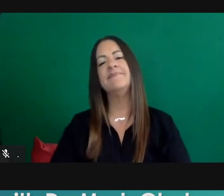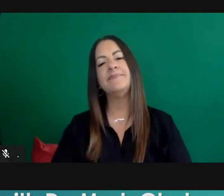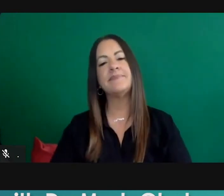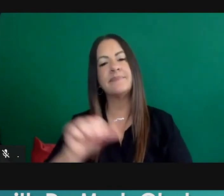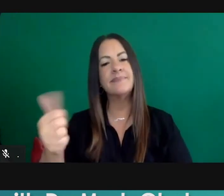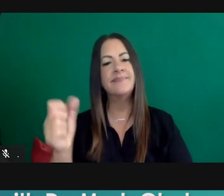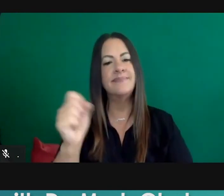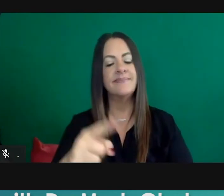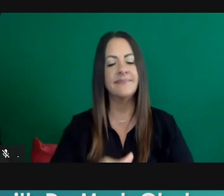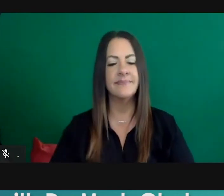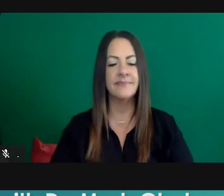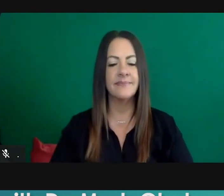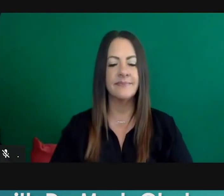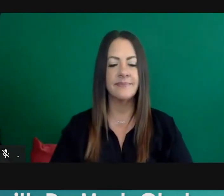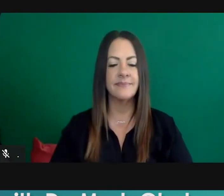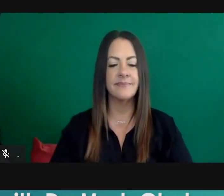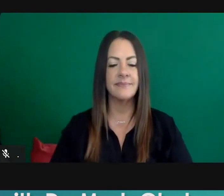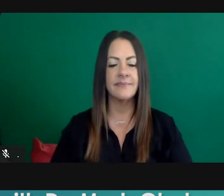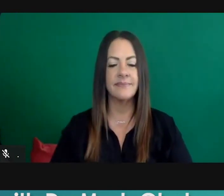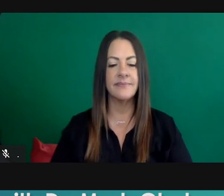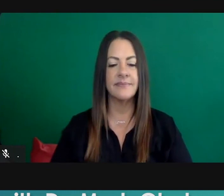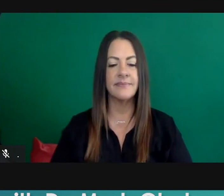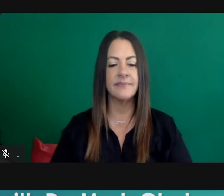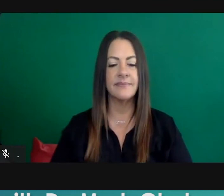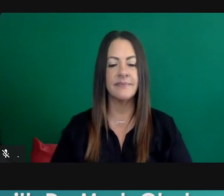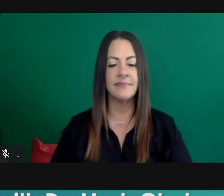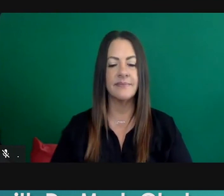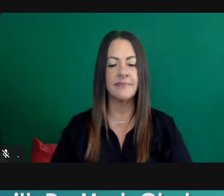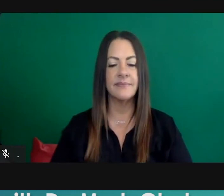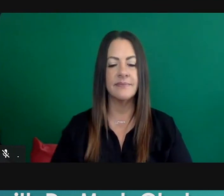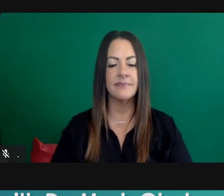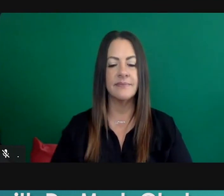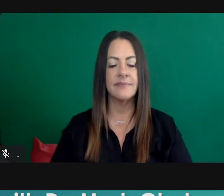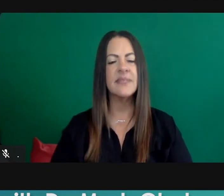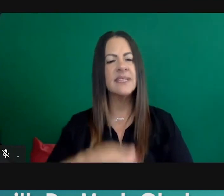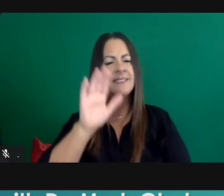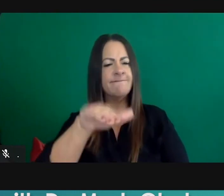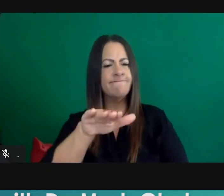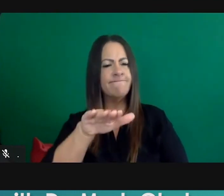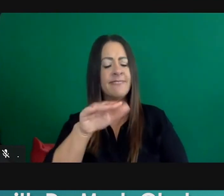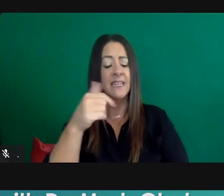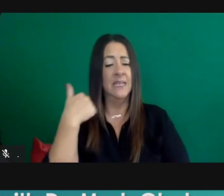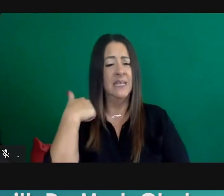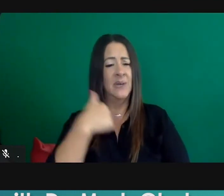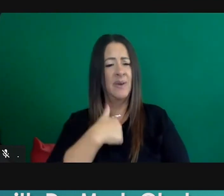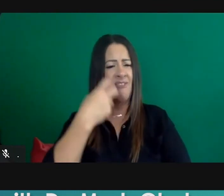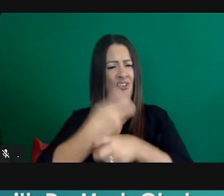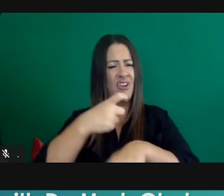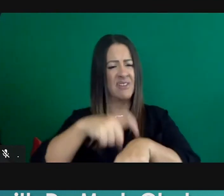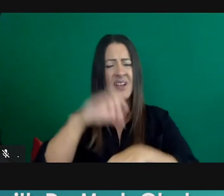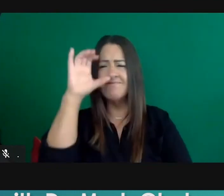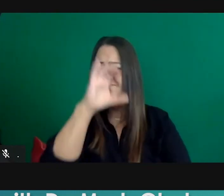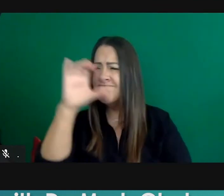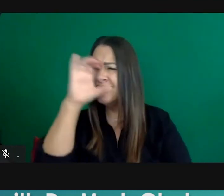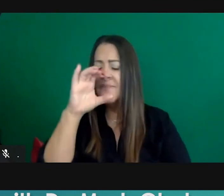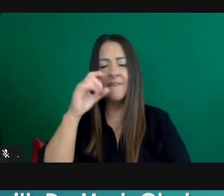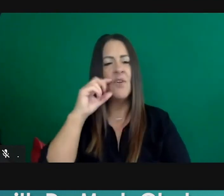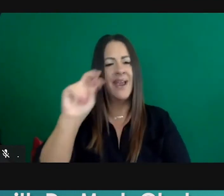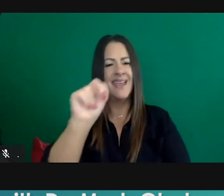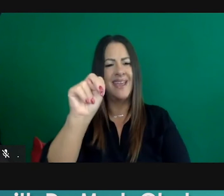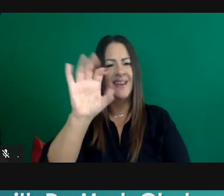Secretary Ghaly, it's virtually impossible to find an N95 mask right now as a regular